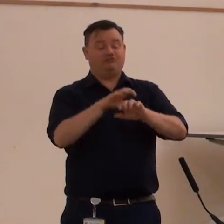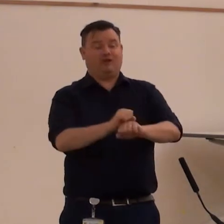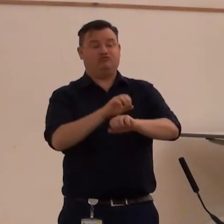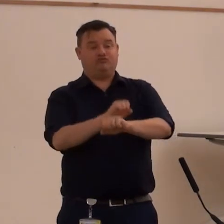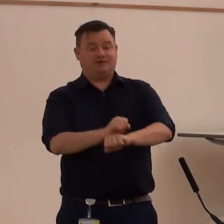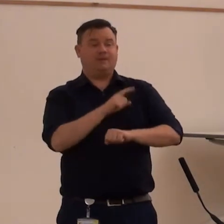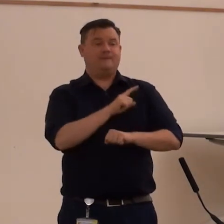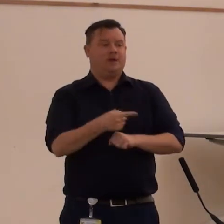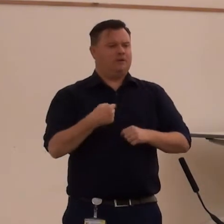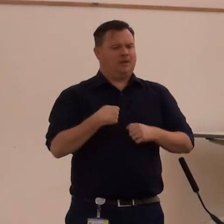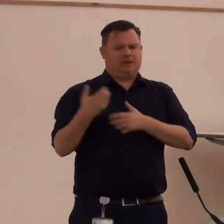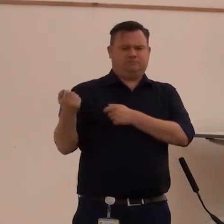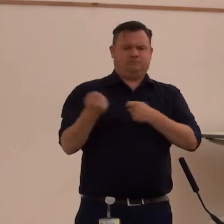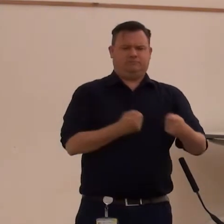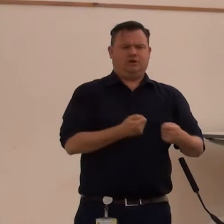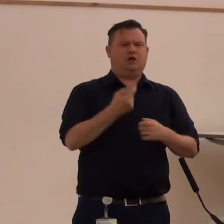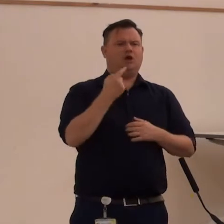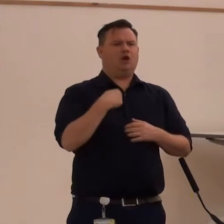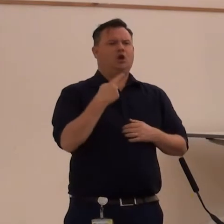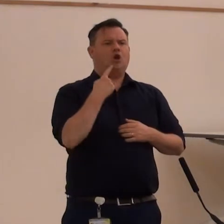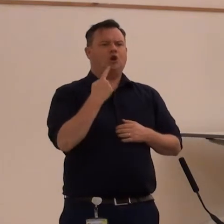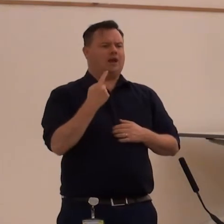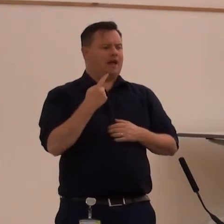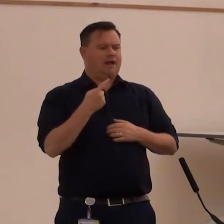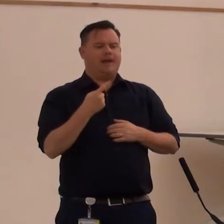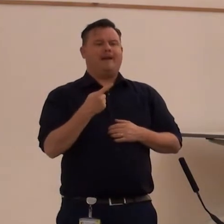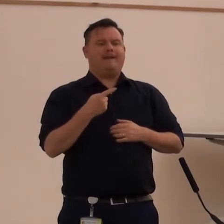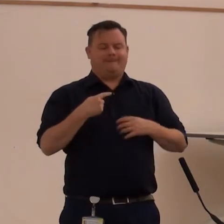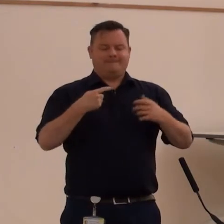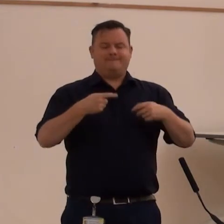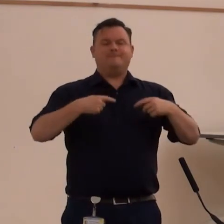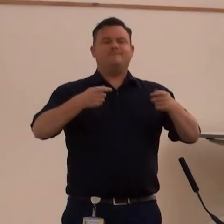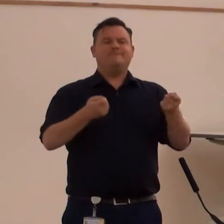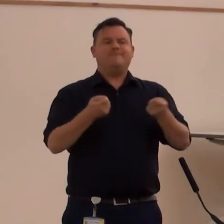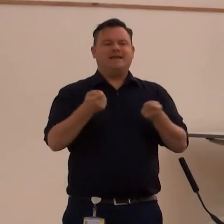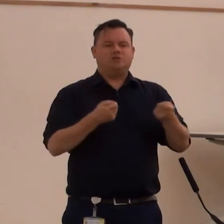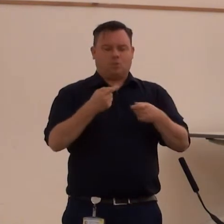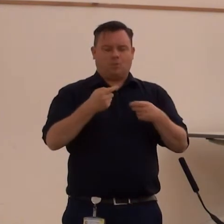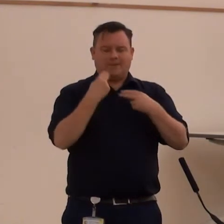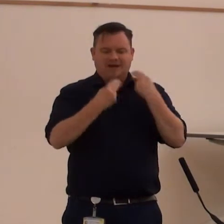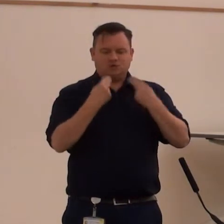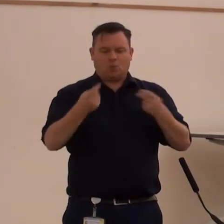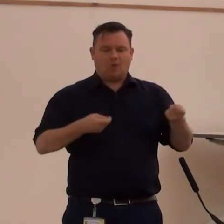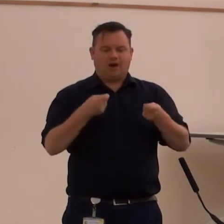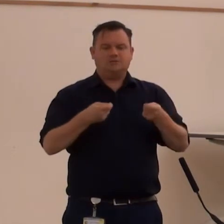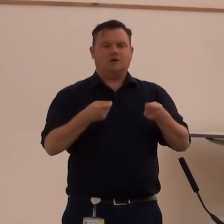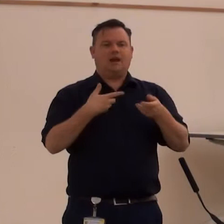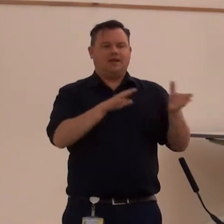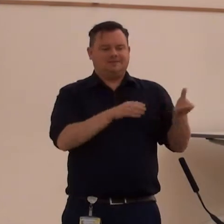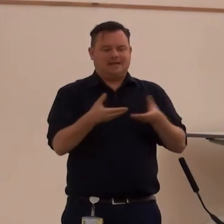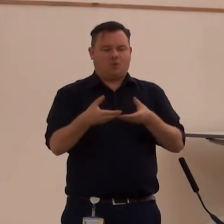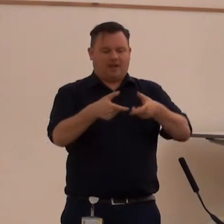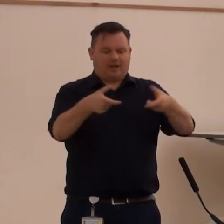we took what looked like little takeaway, meals on wheels, cartons, and so little